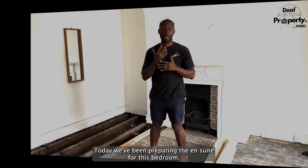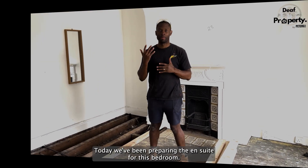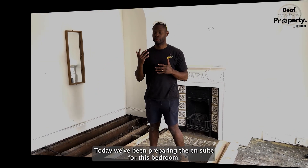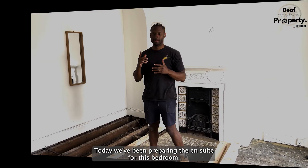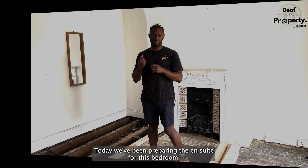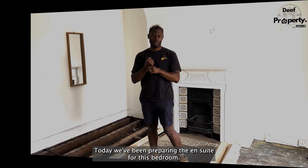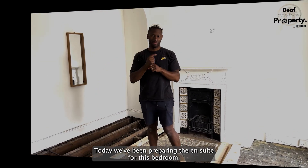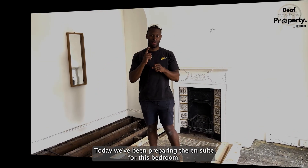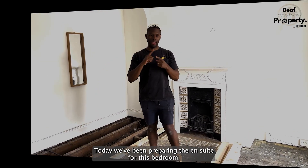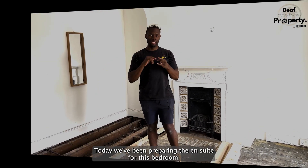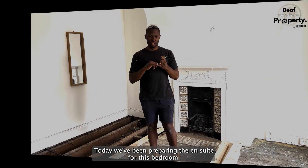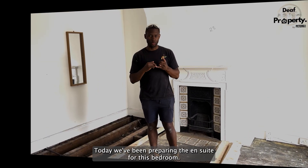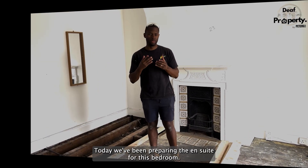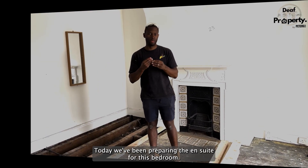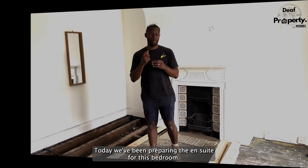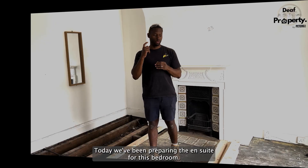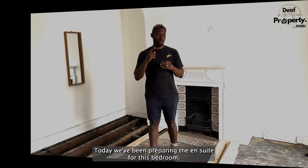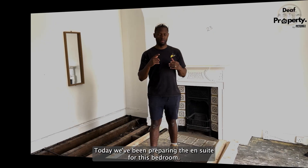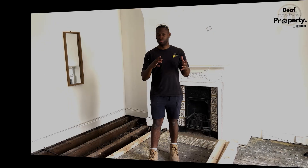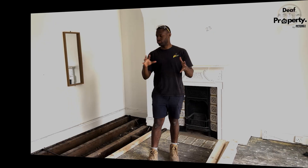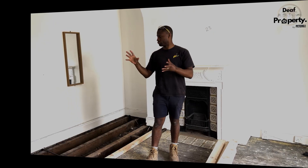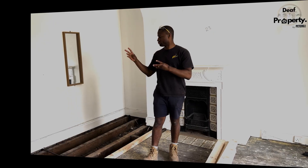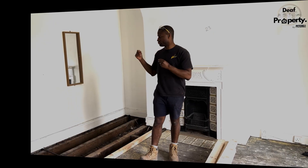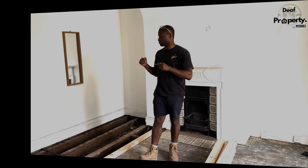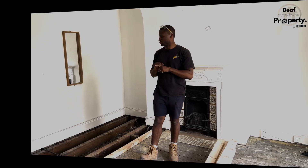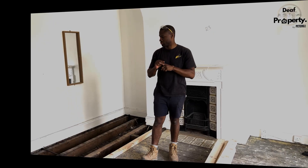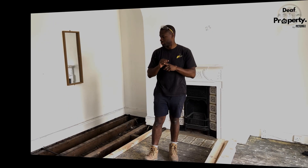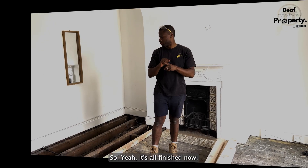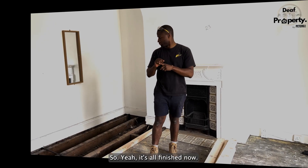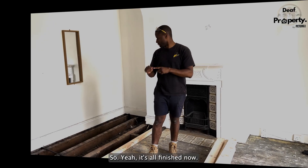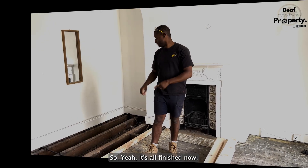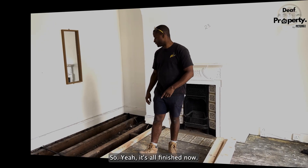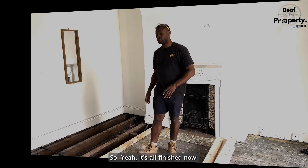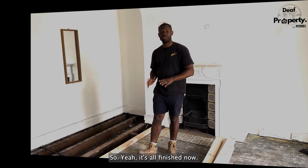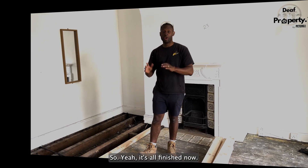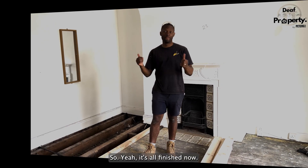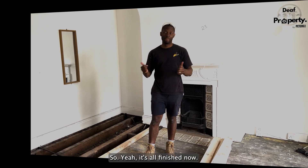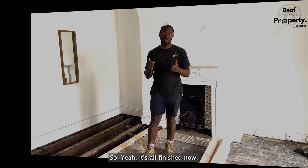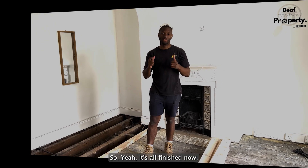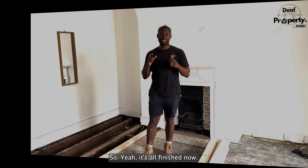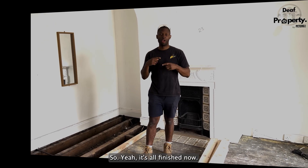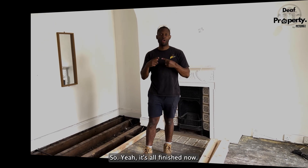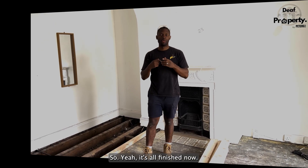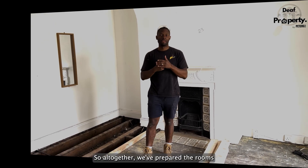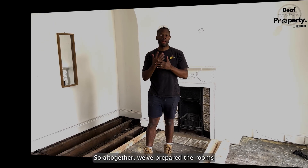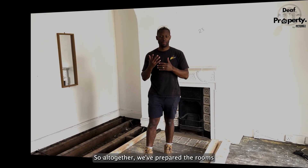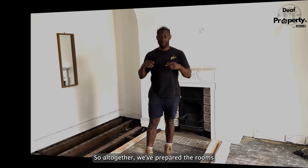Morning. Today we've been preparing the ensuite for this bedroom. So yeah, it's all finished now. So